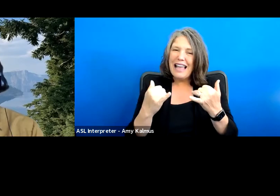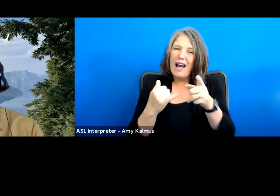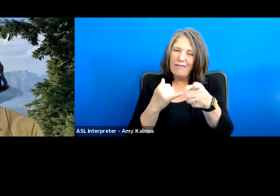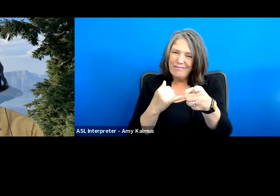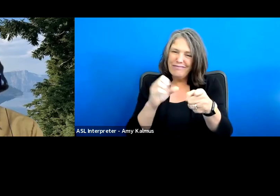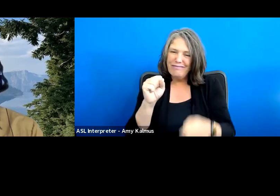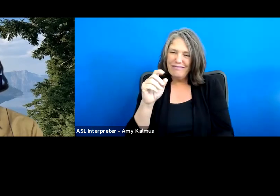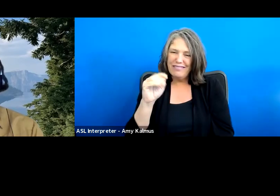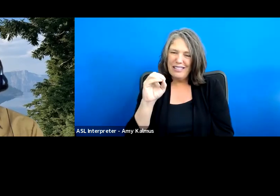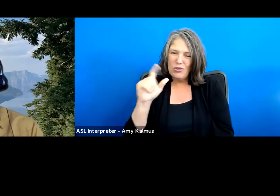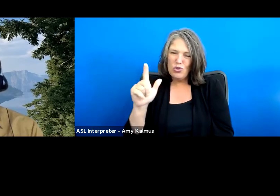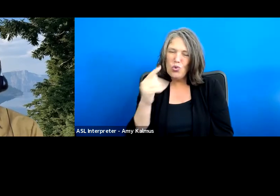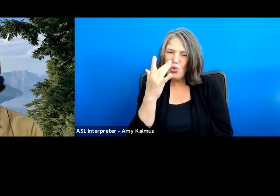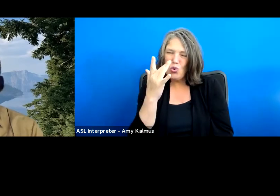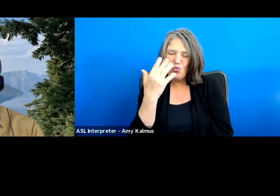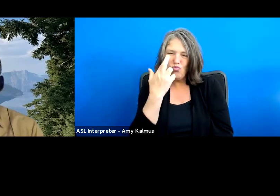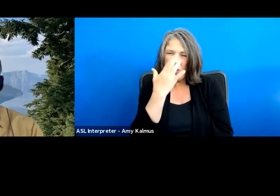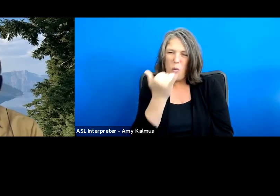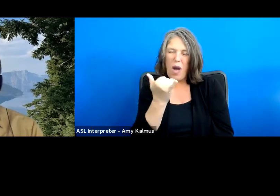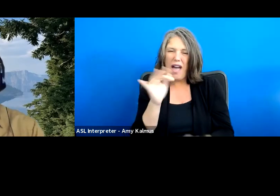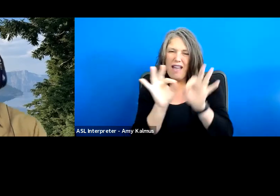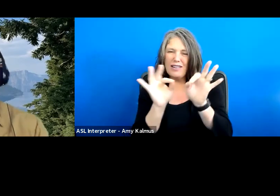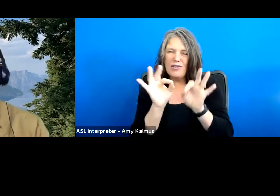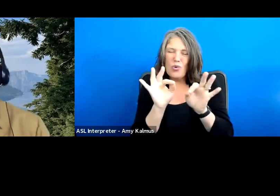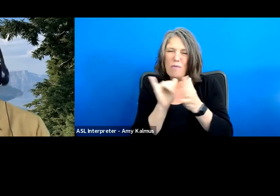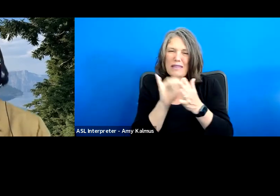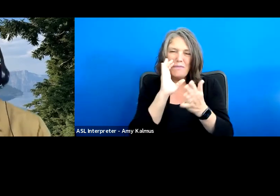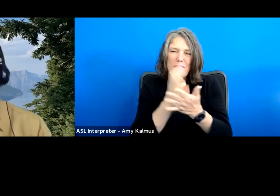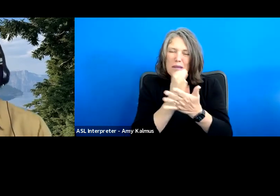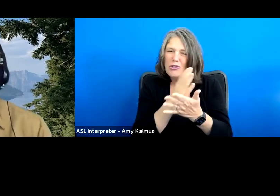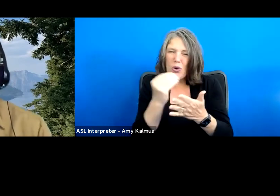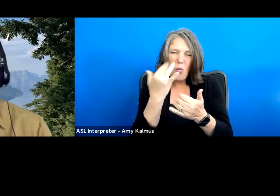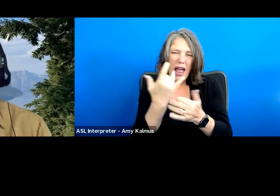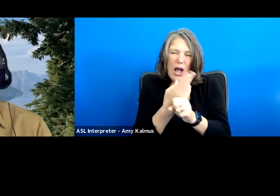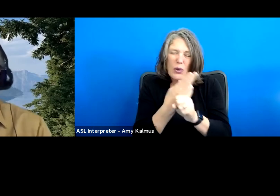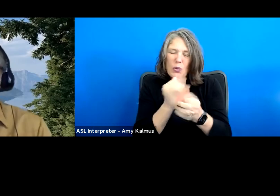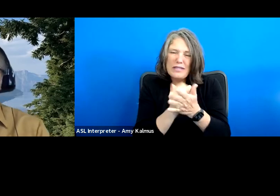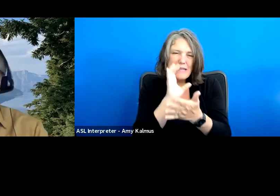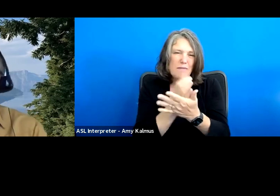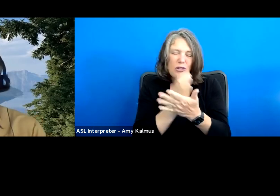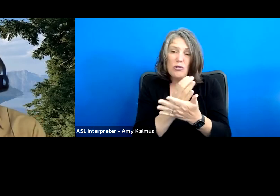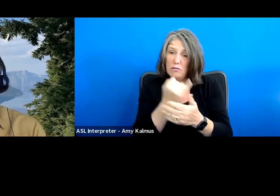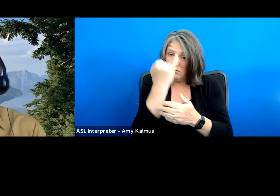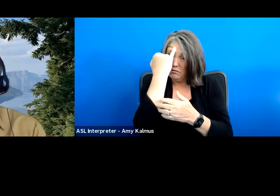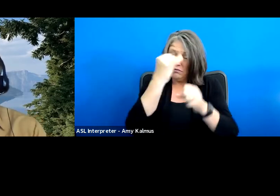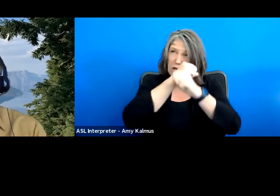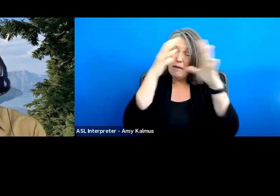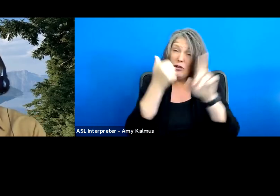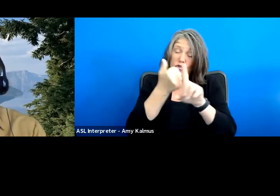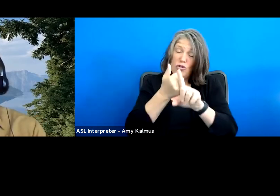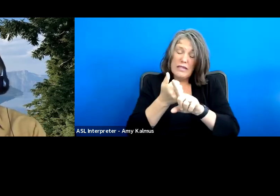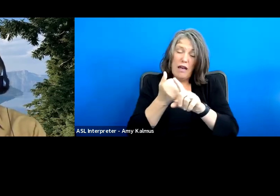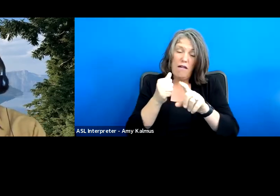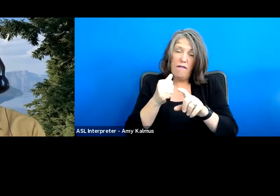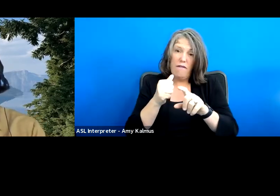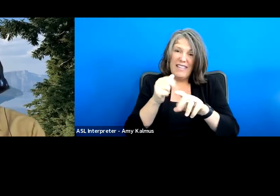reason I use this picture to describe what I'm about to go into more detail on is, if you imagine yourself sitting on a stool